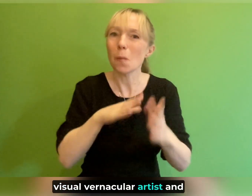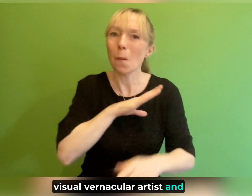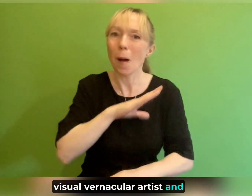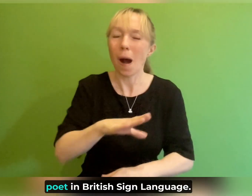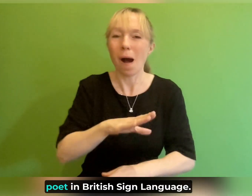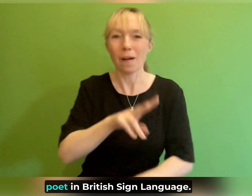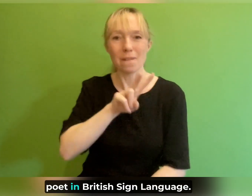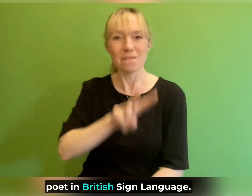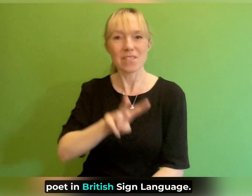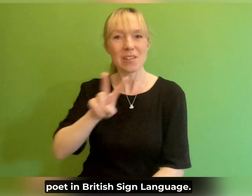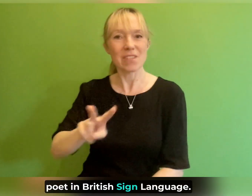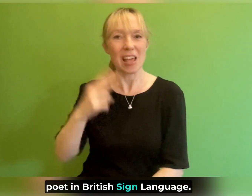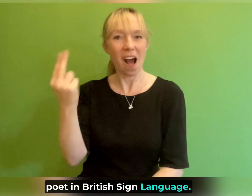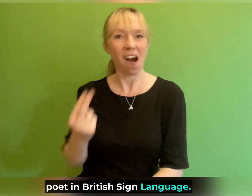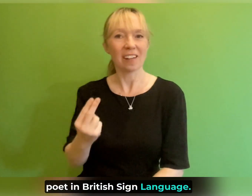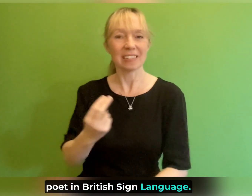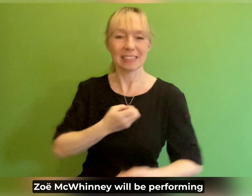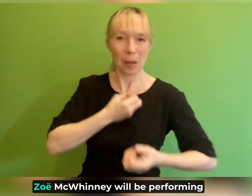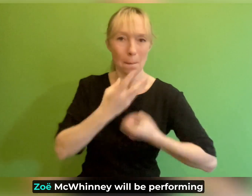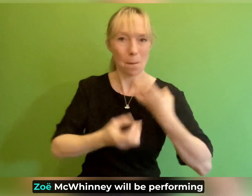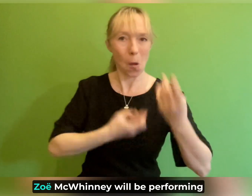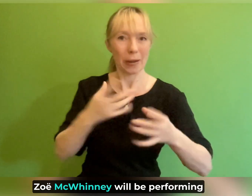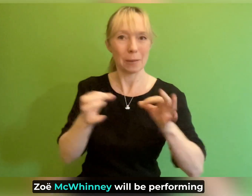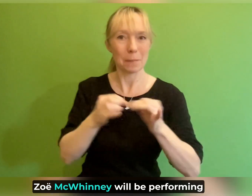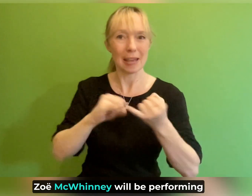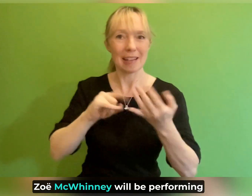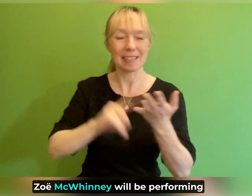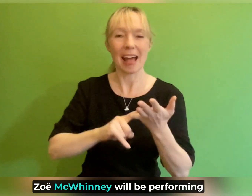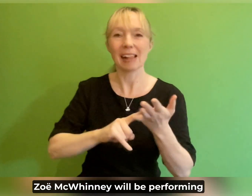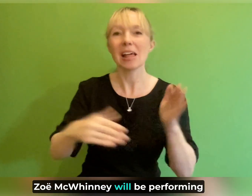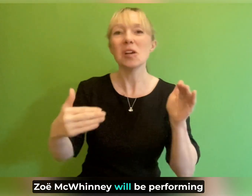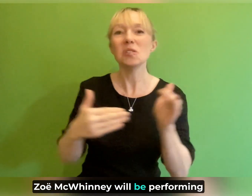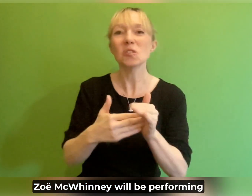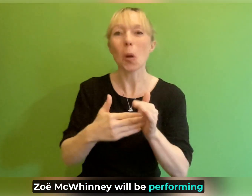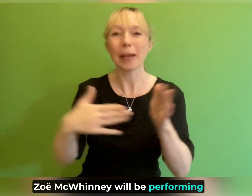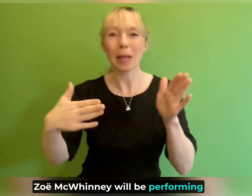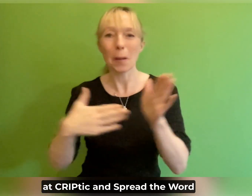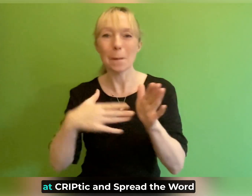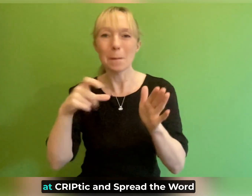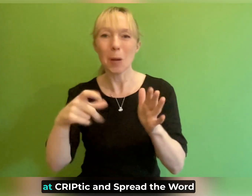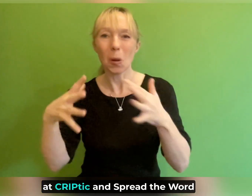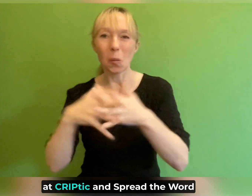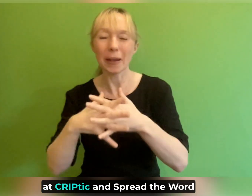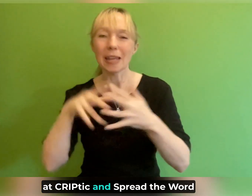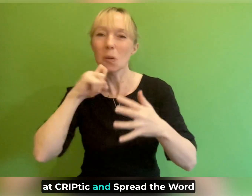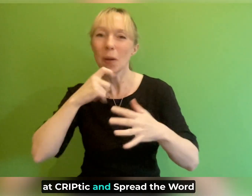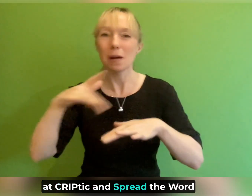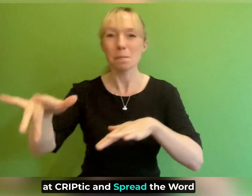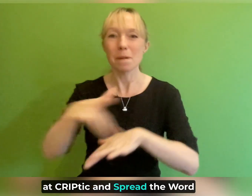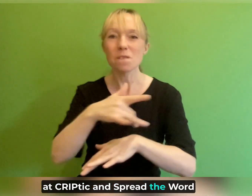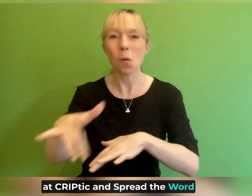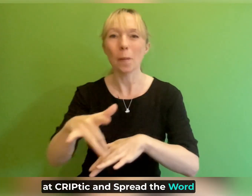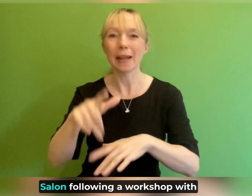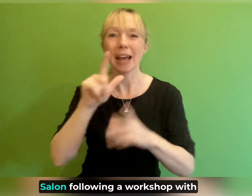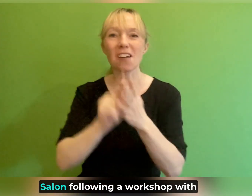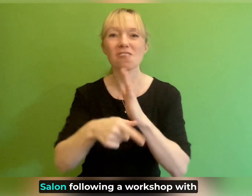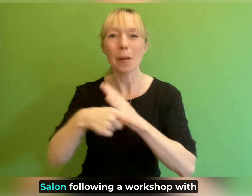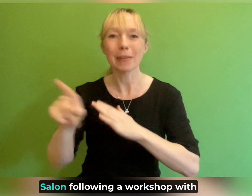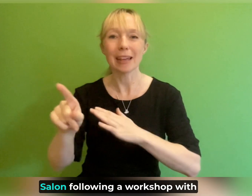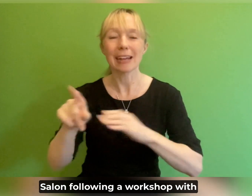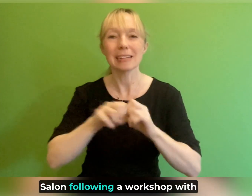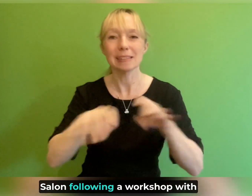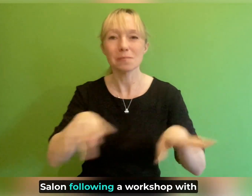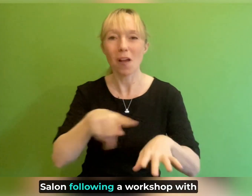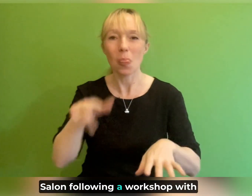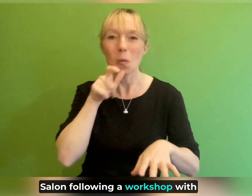artist and poet in British Sign Language Zoe McWhinney will be performing at Cryptic and Spread the Word Salon.